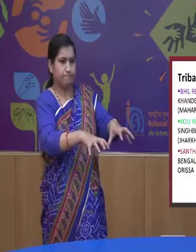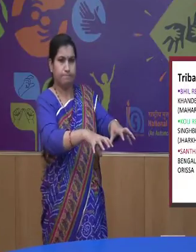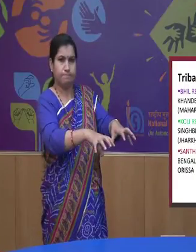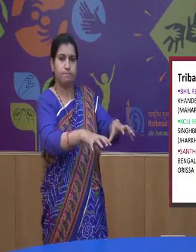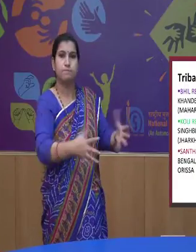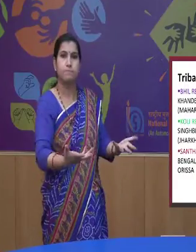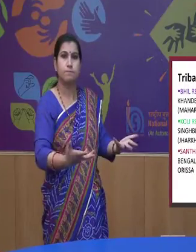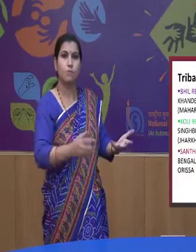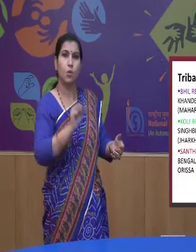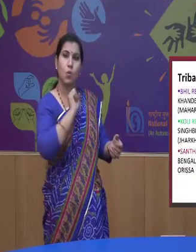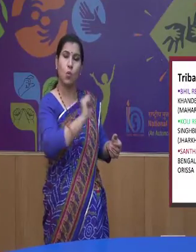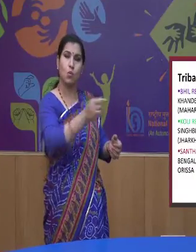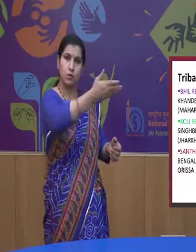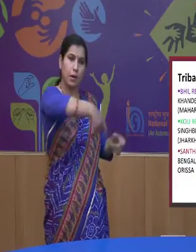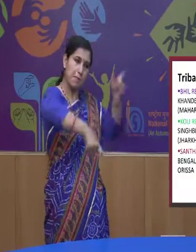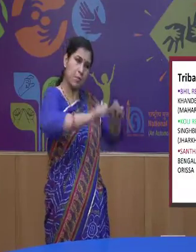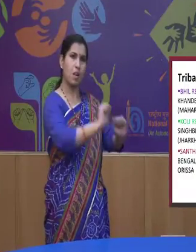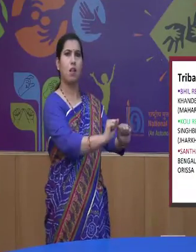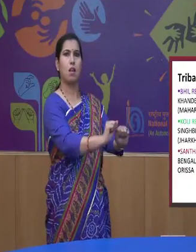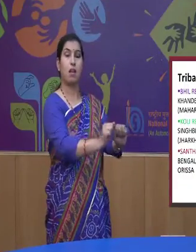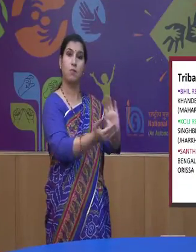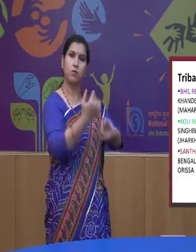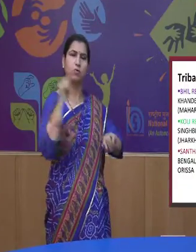which belonged to these people earlier.